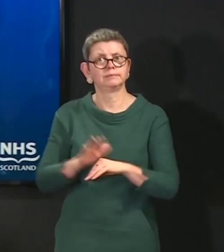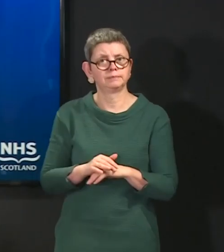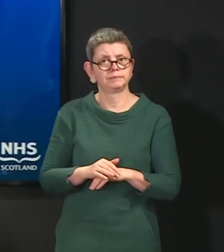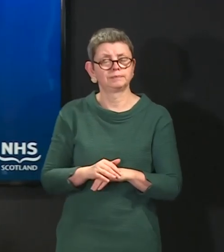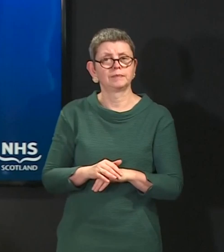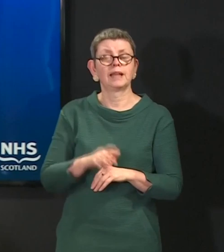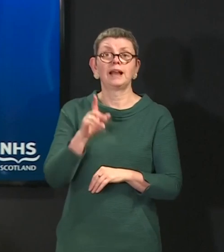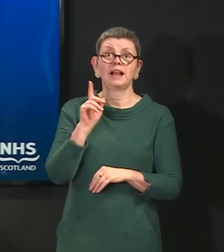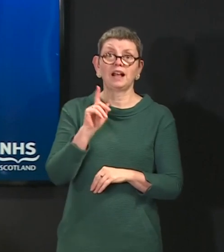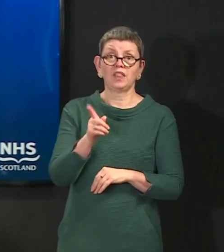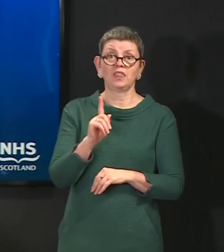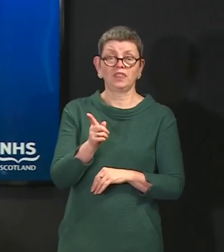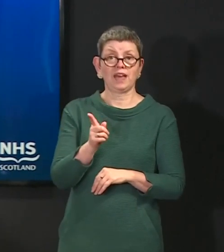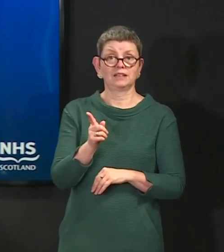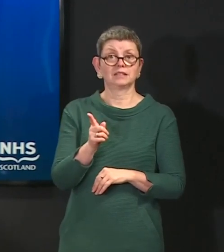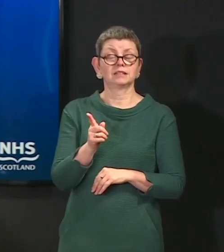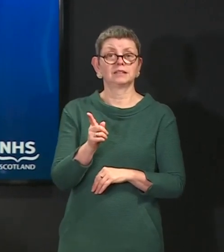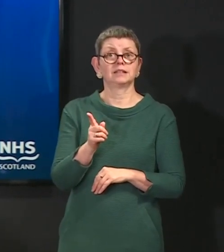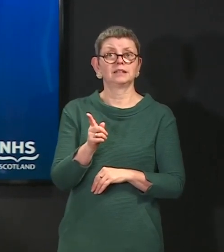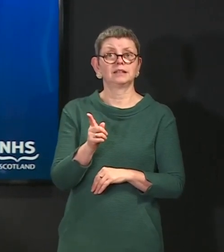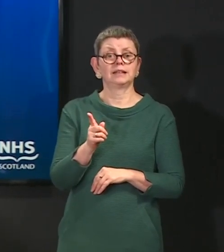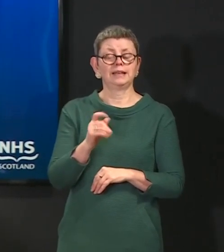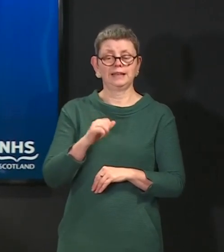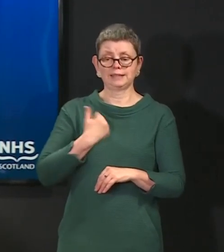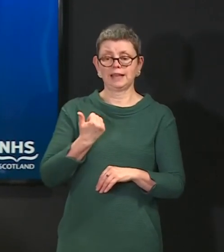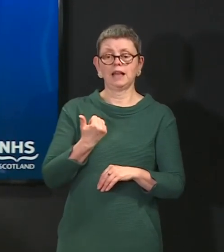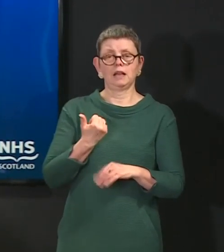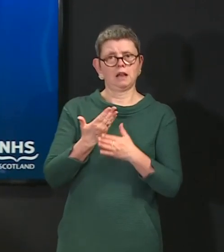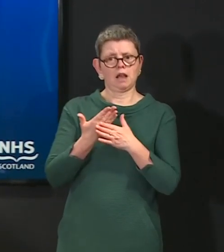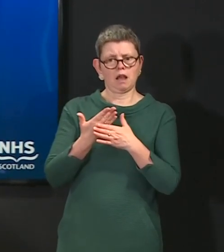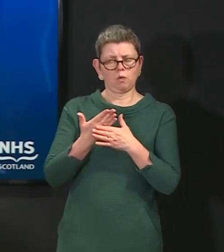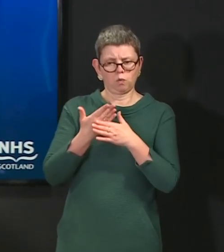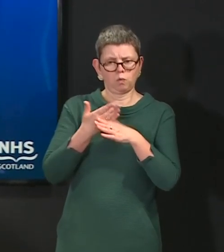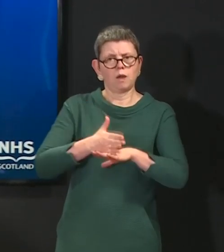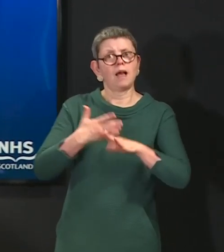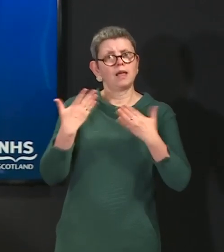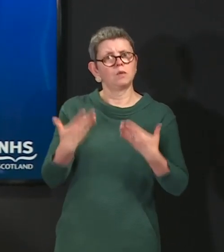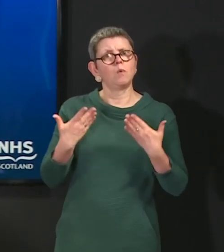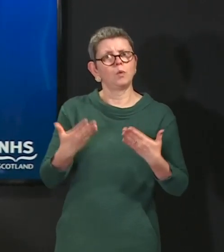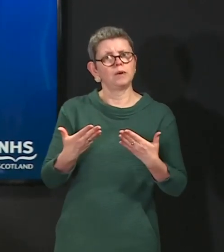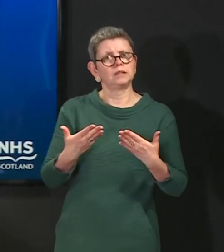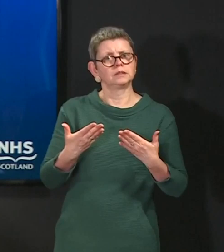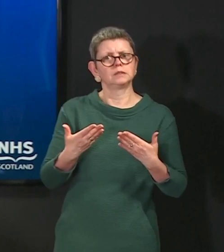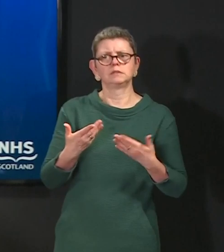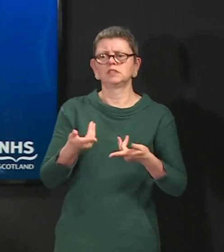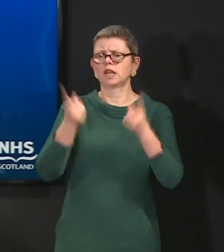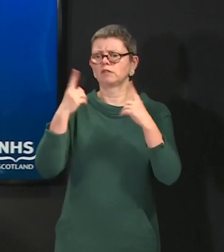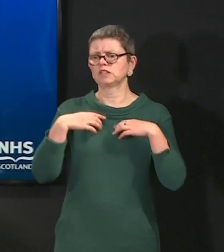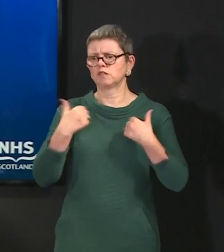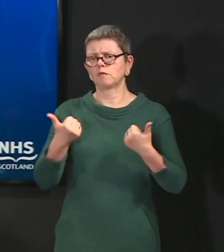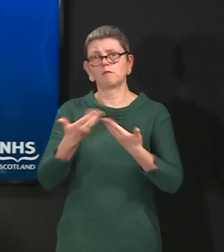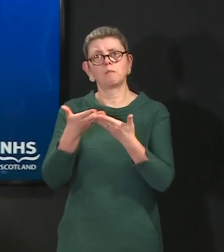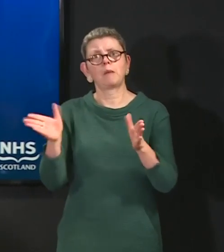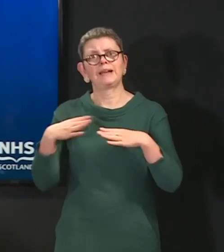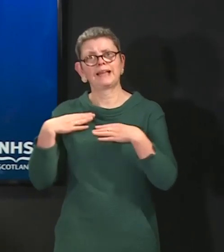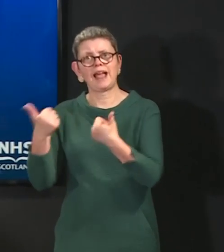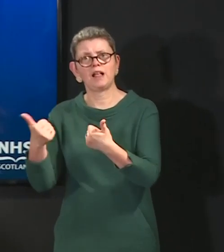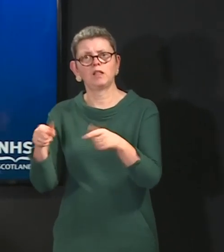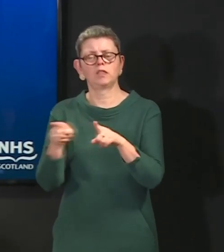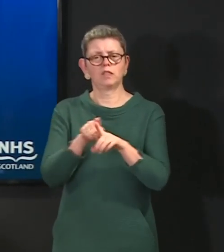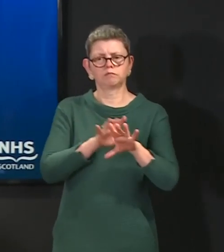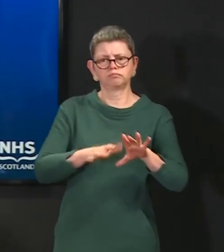That is the work that we are working very hard on with our directors of public health, our local primary care